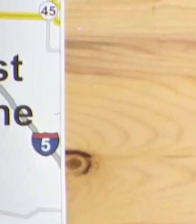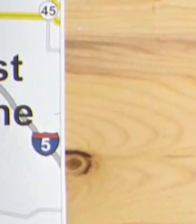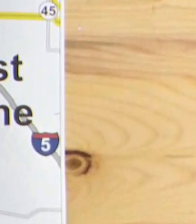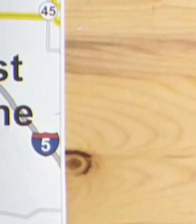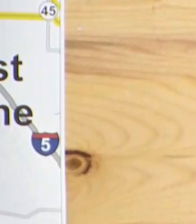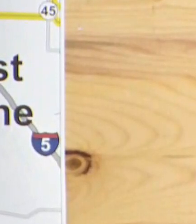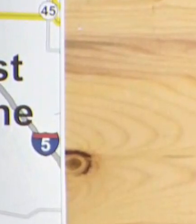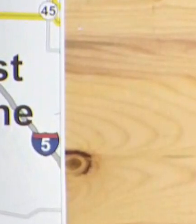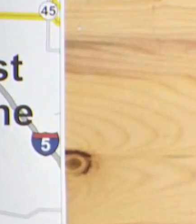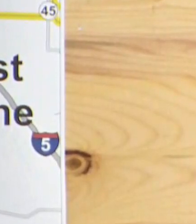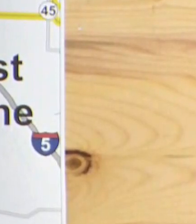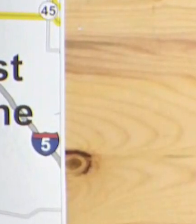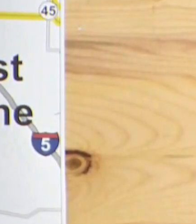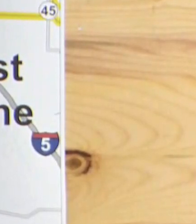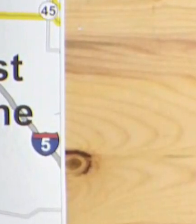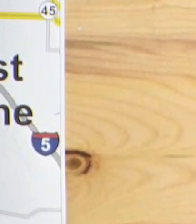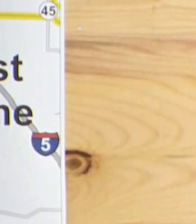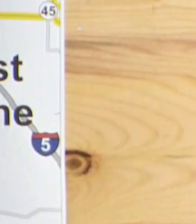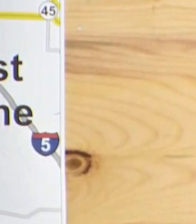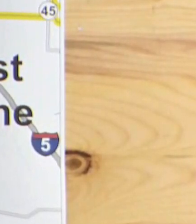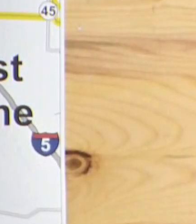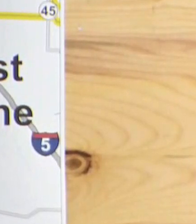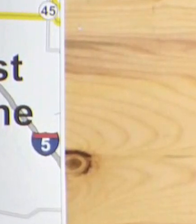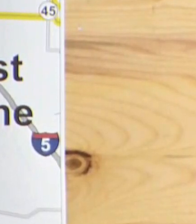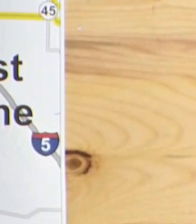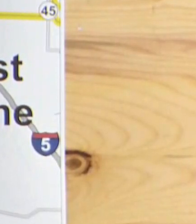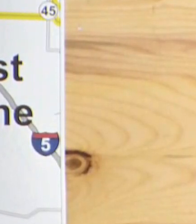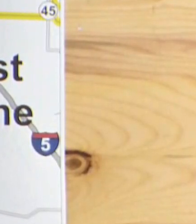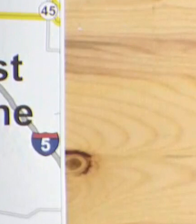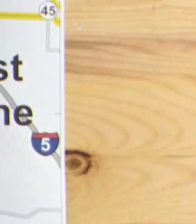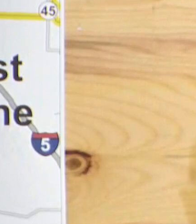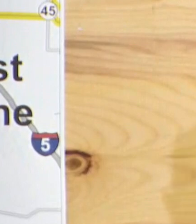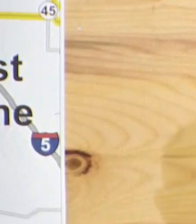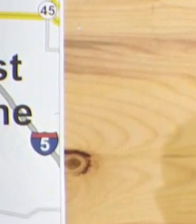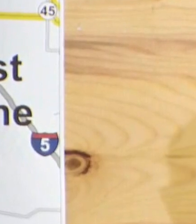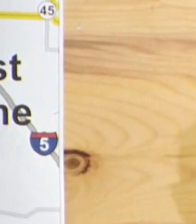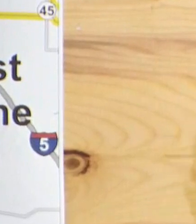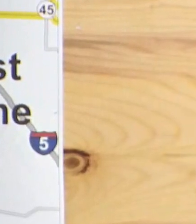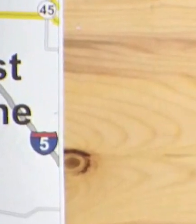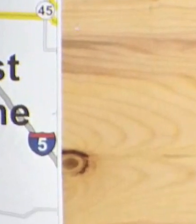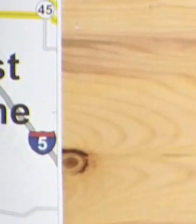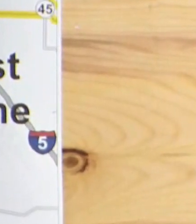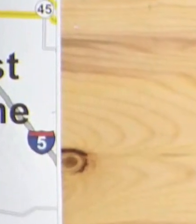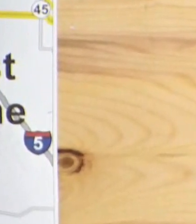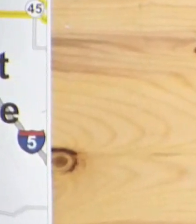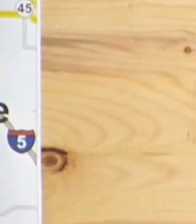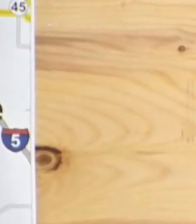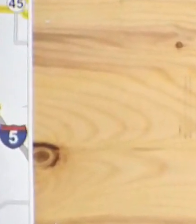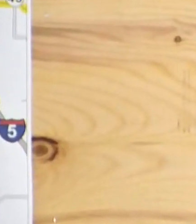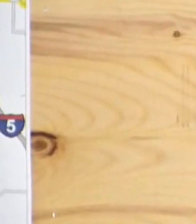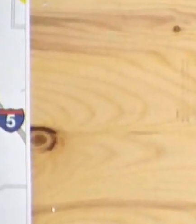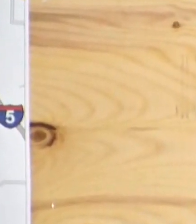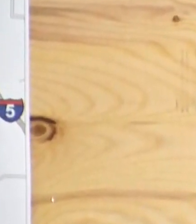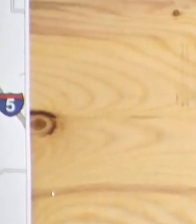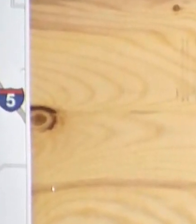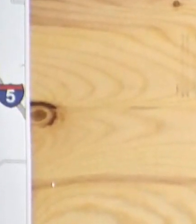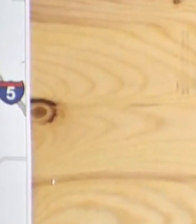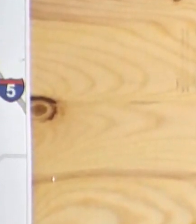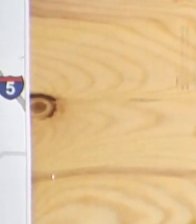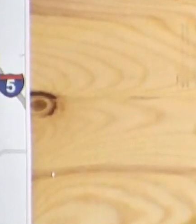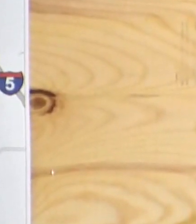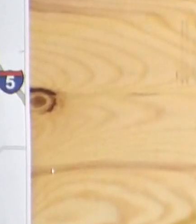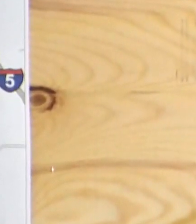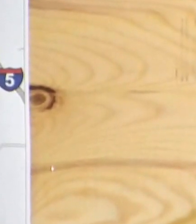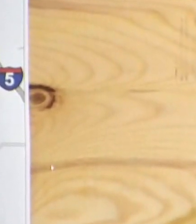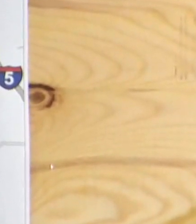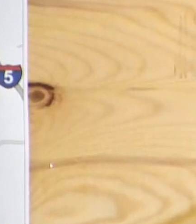Good morning. My name is Mark Essex. I'm the Sheriff of Sonoma County. With me today is Sheriff John Robertson from Napa County. I'm also here on behalf of the sheriffs